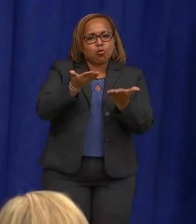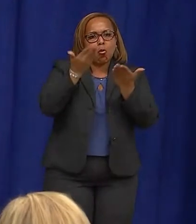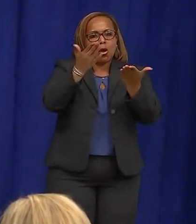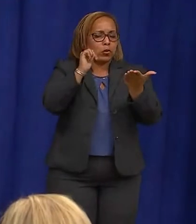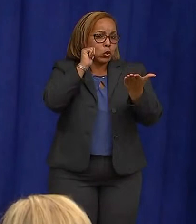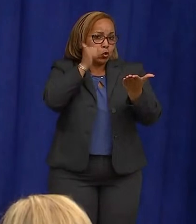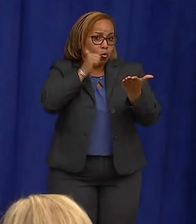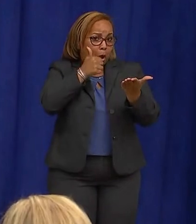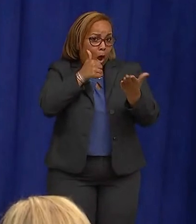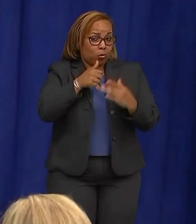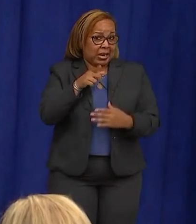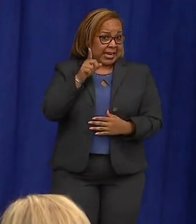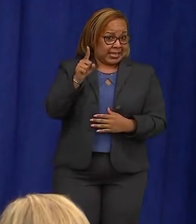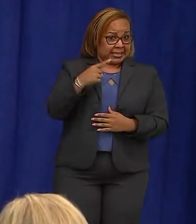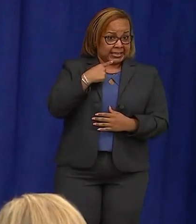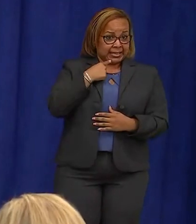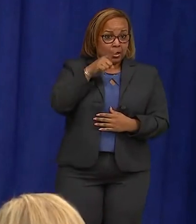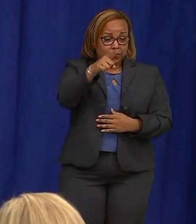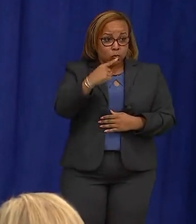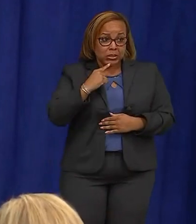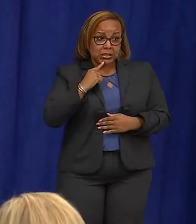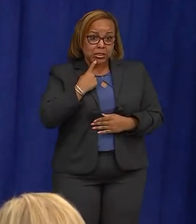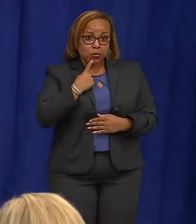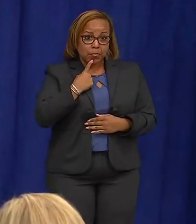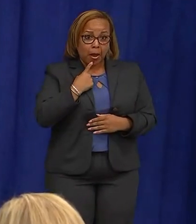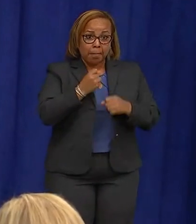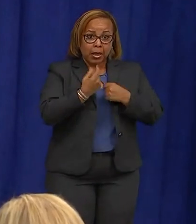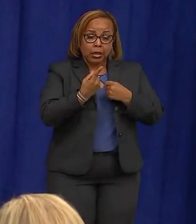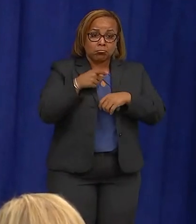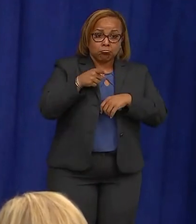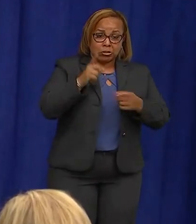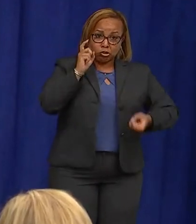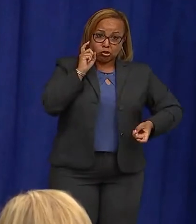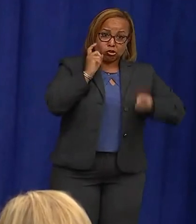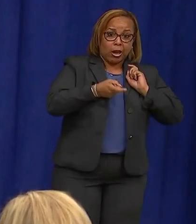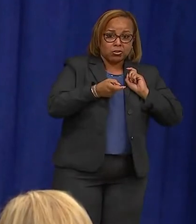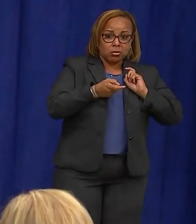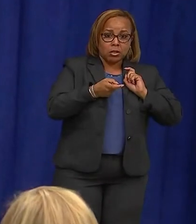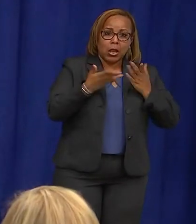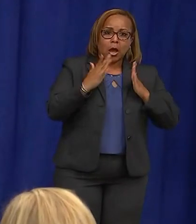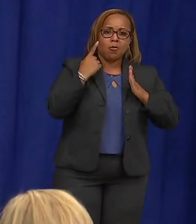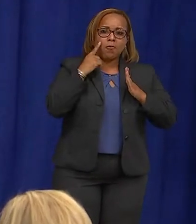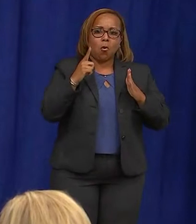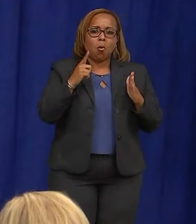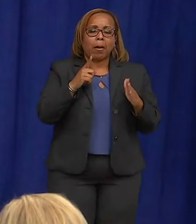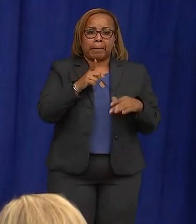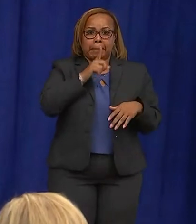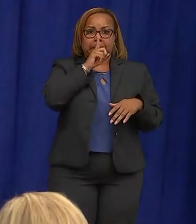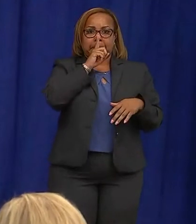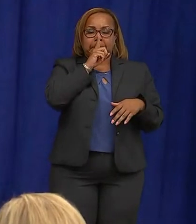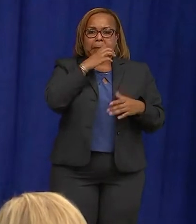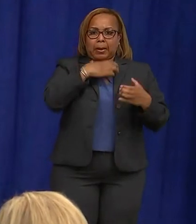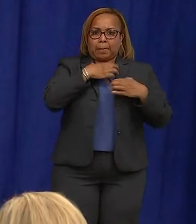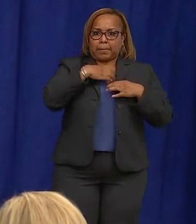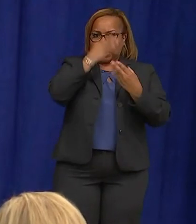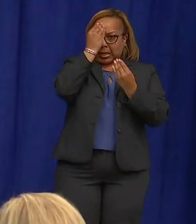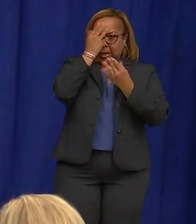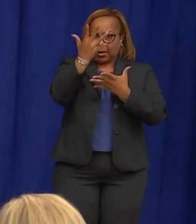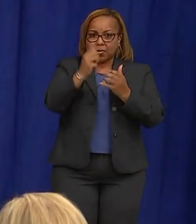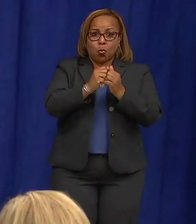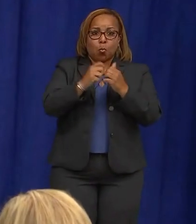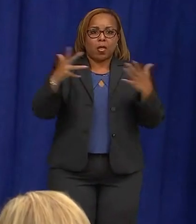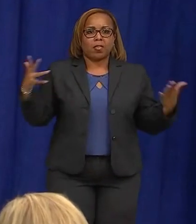tomorrow. He has said that if you're serious about making a disciplinary change that would allow for anonymous complaints without a